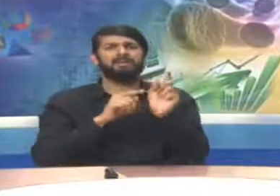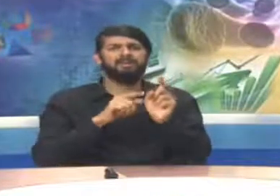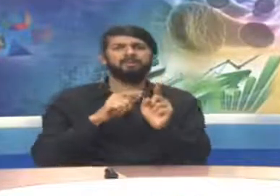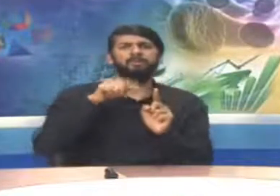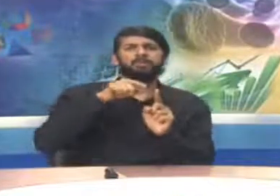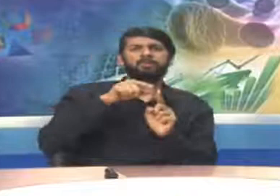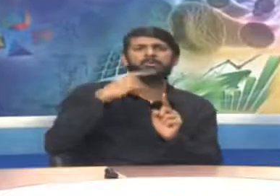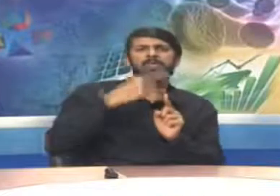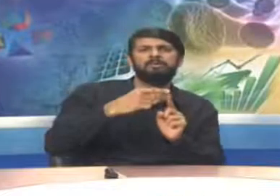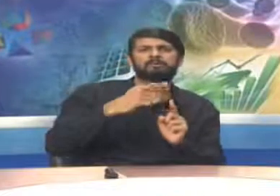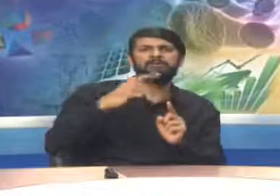Marxism,